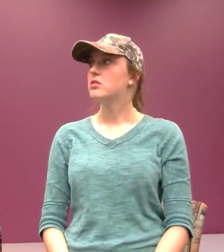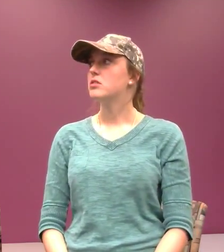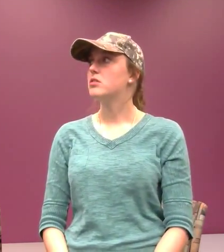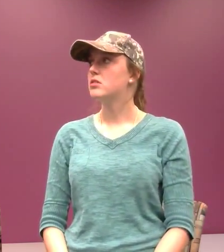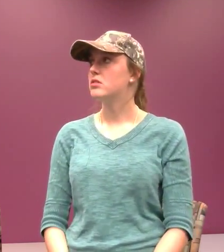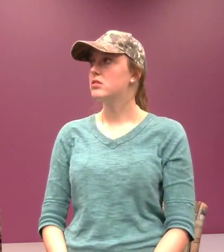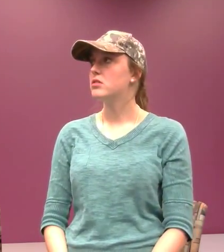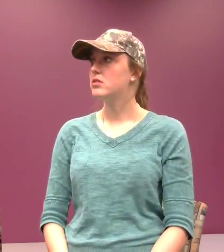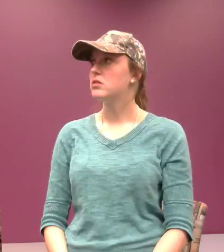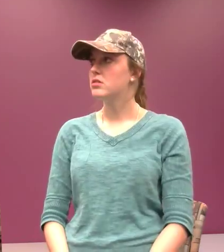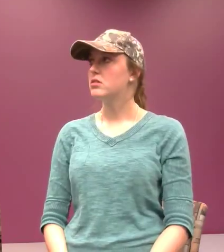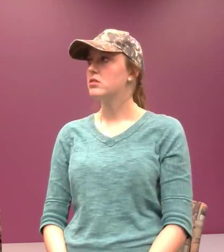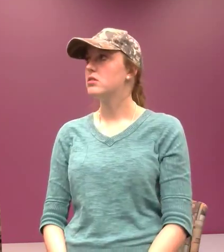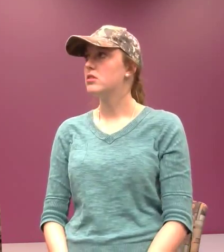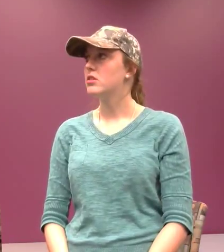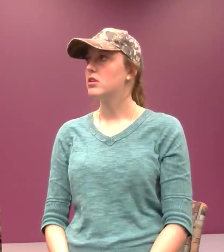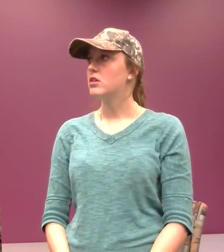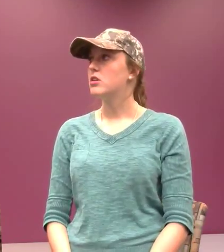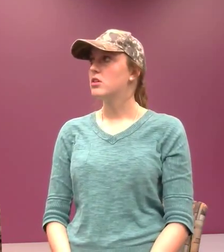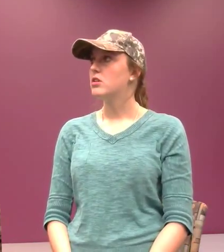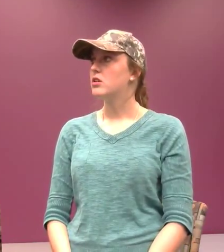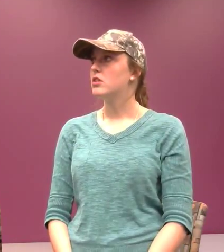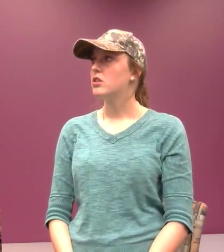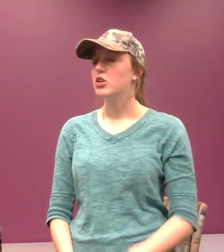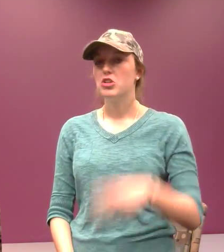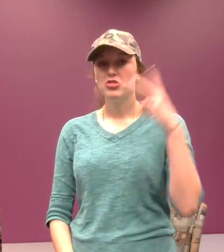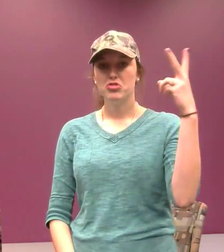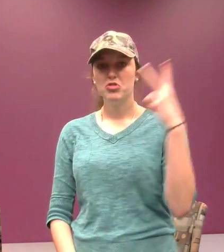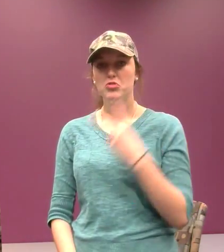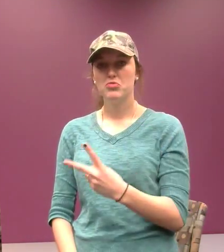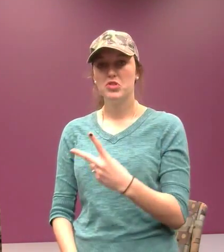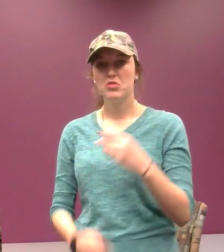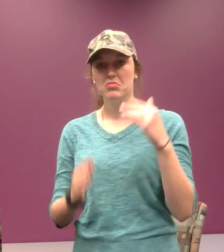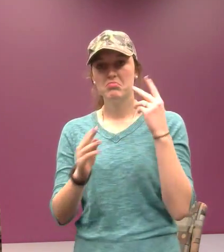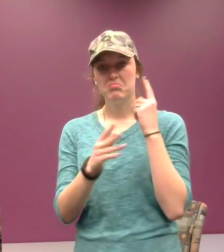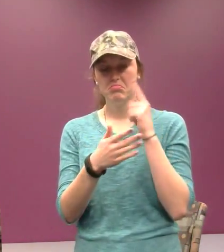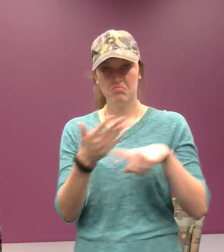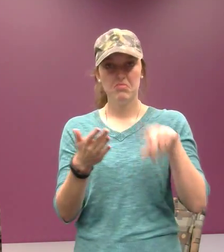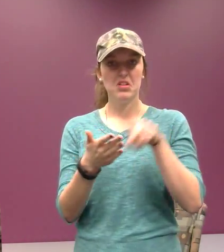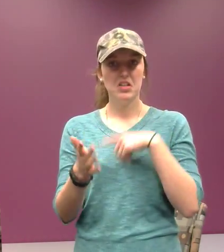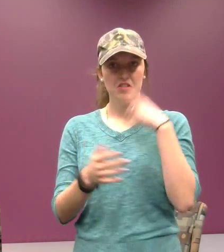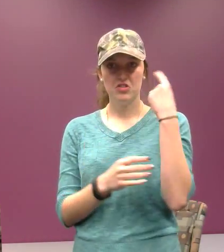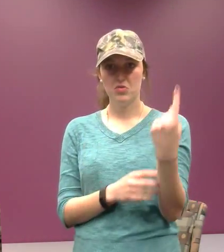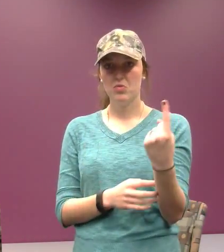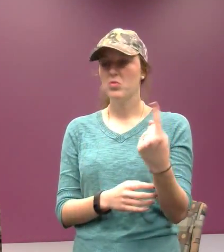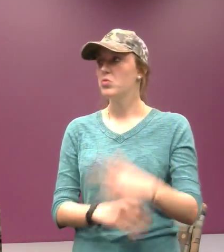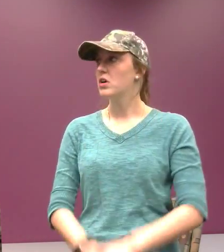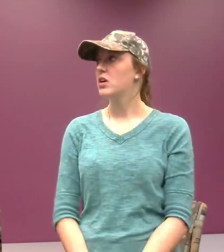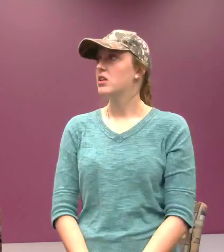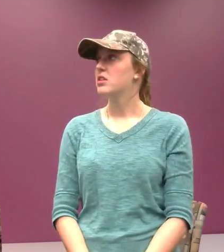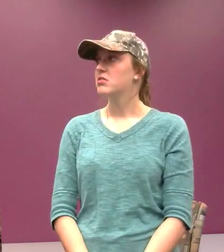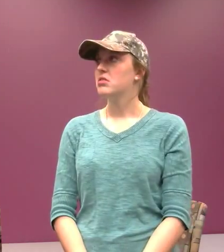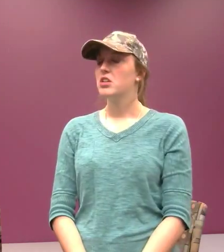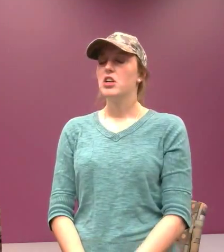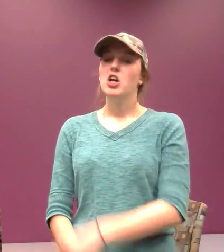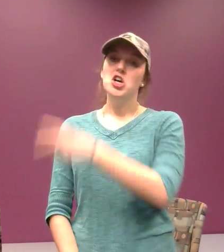divided by 2 again is 1. We have another 2 and another 2. And that